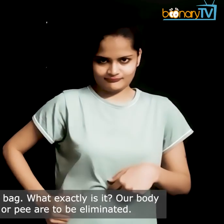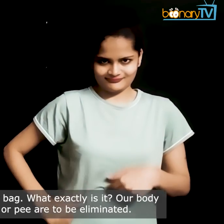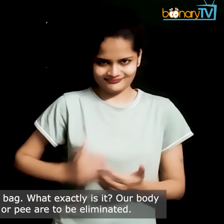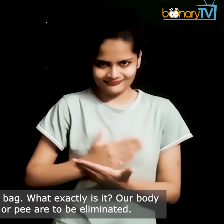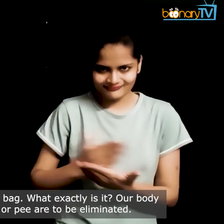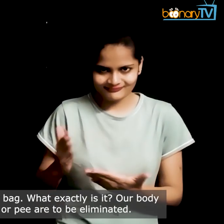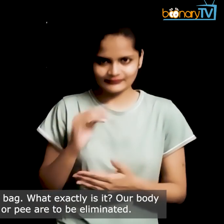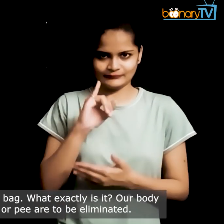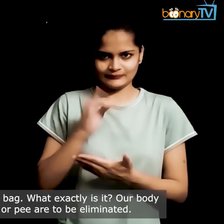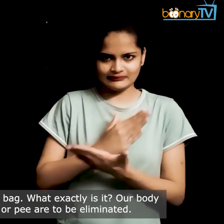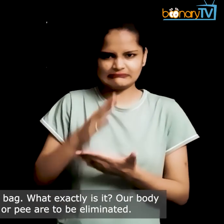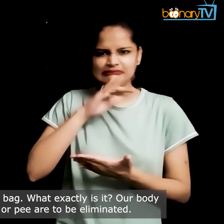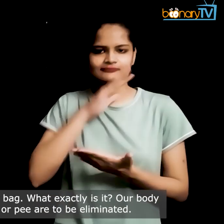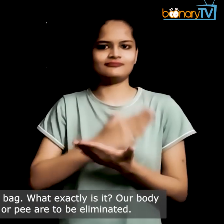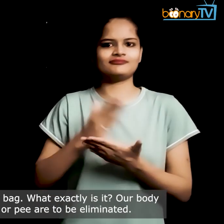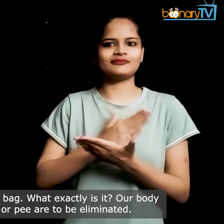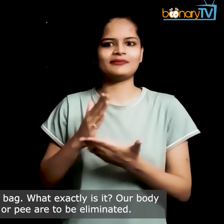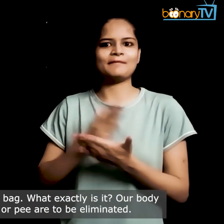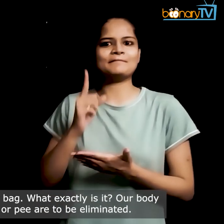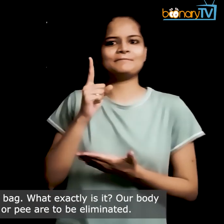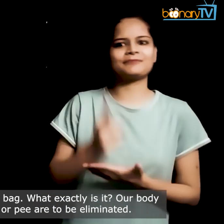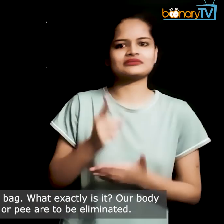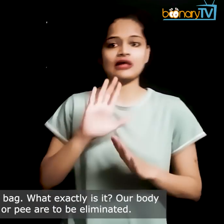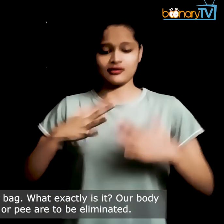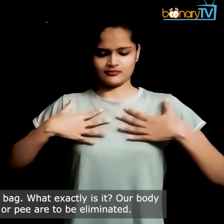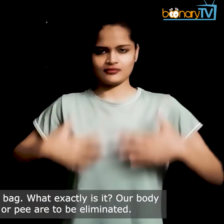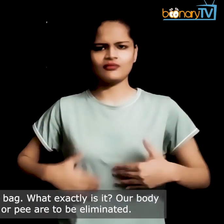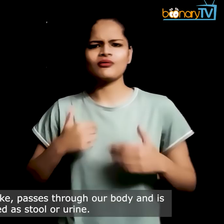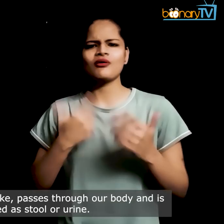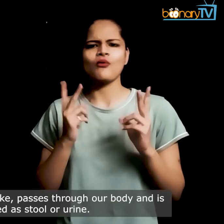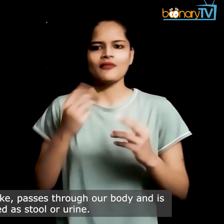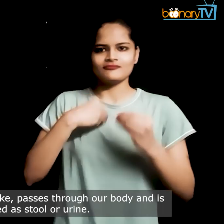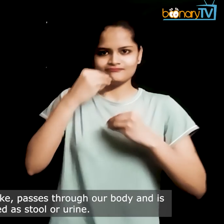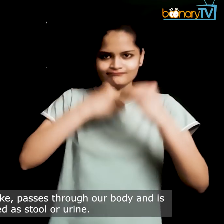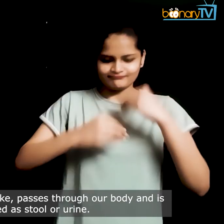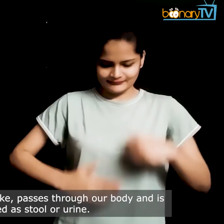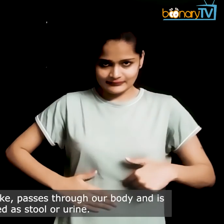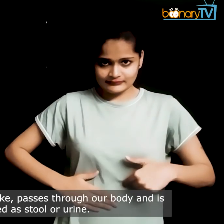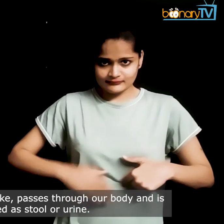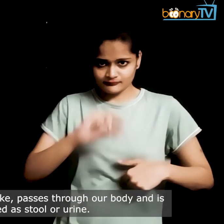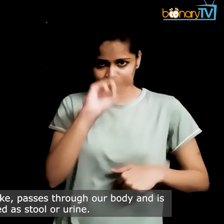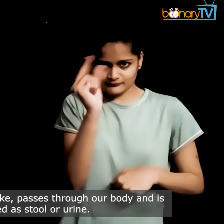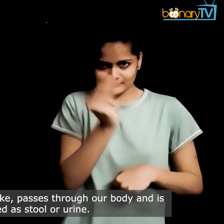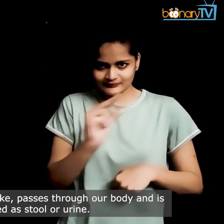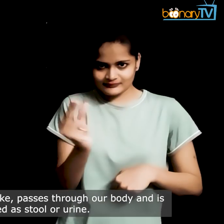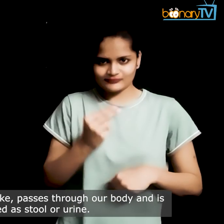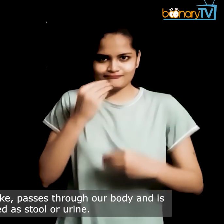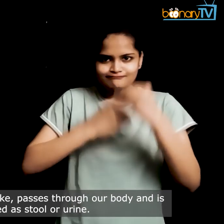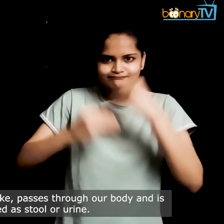or pee are to be eliminated usually whatever is our intake passes through